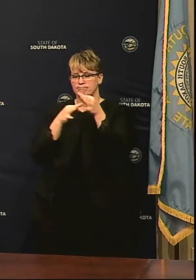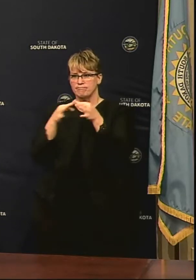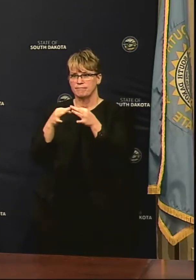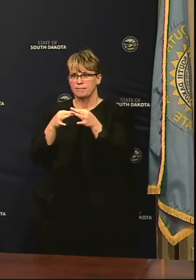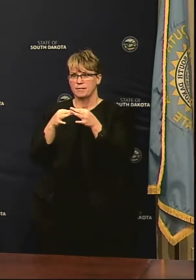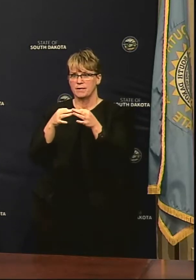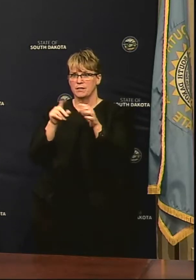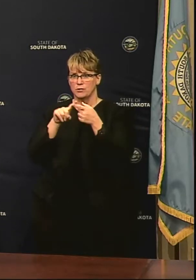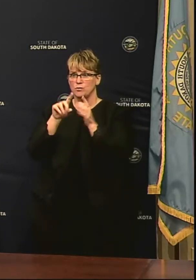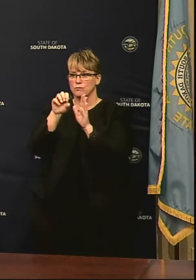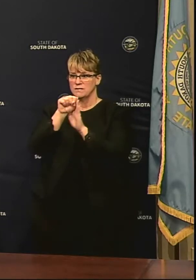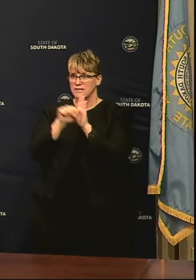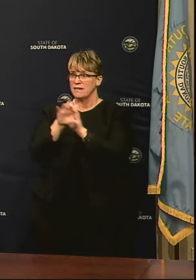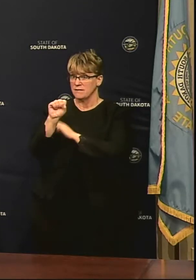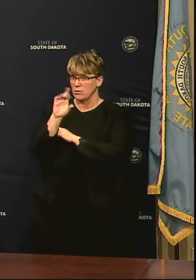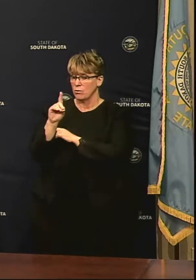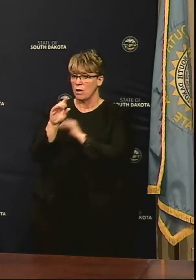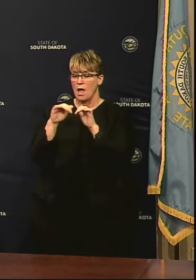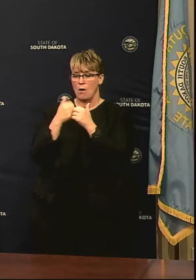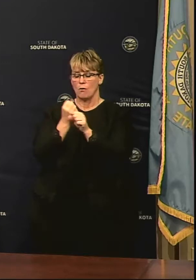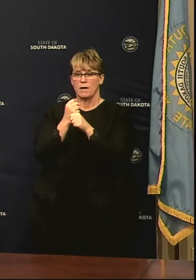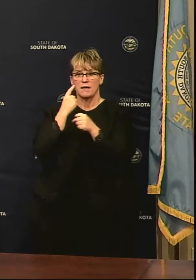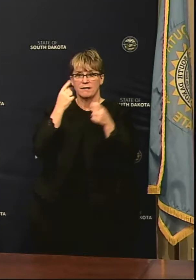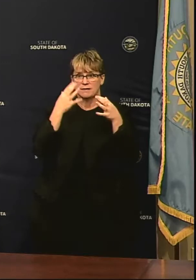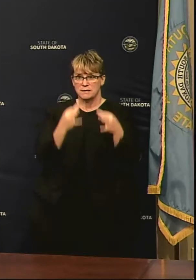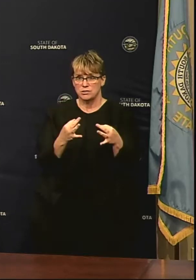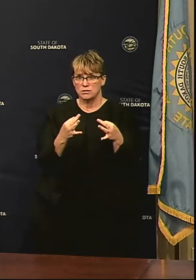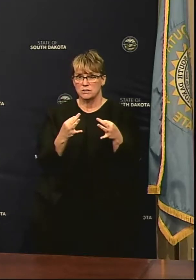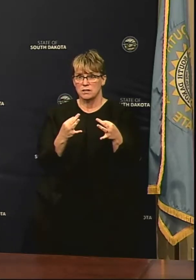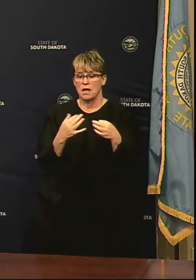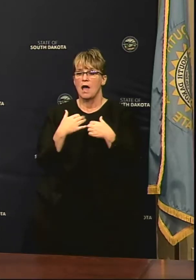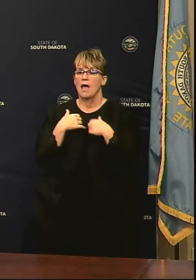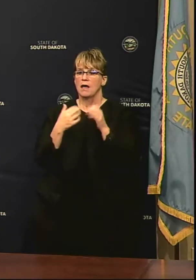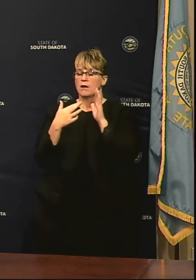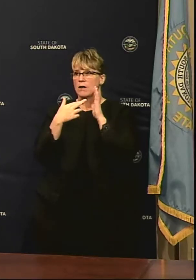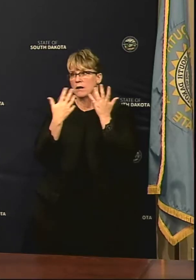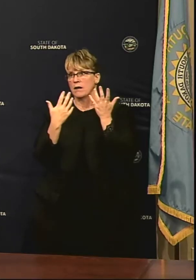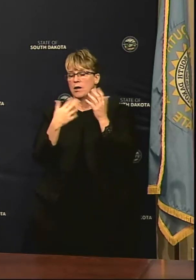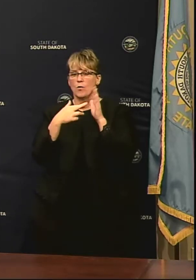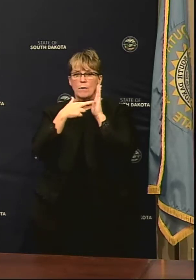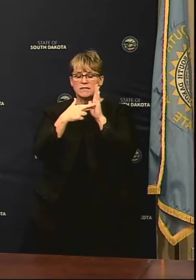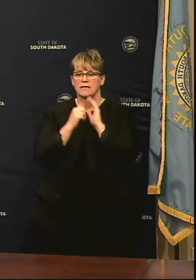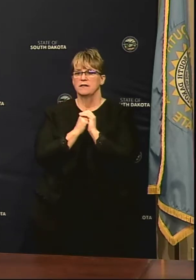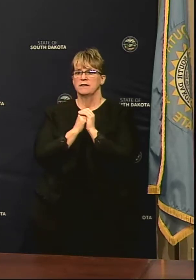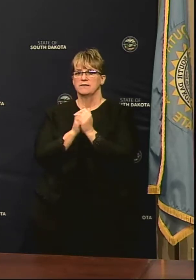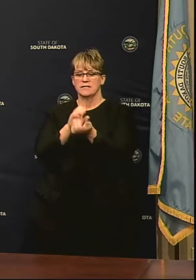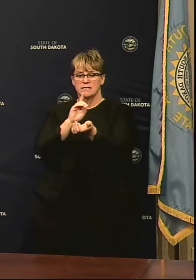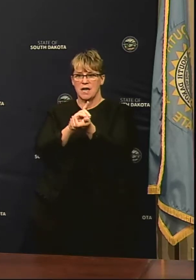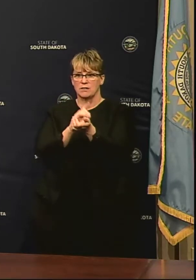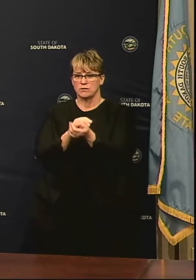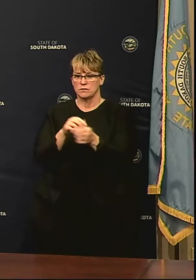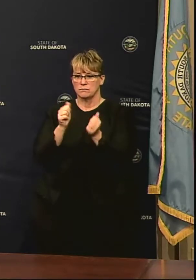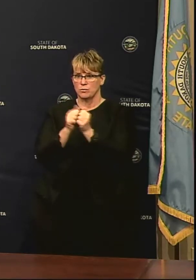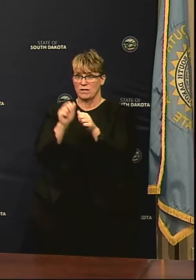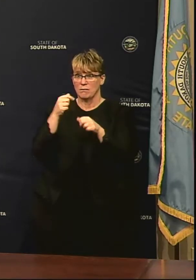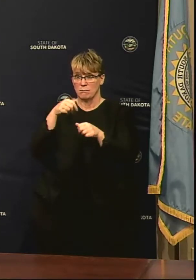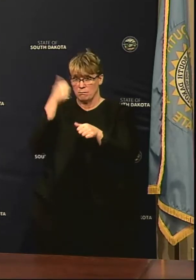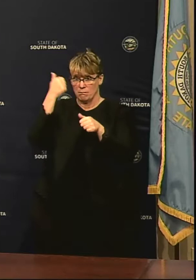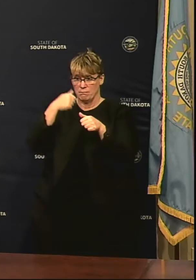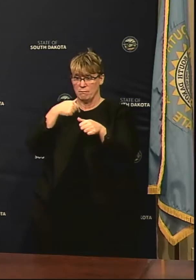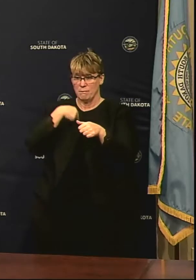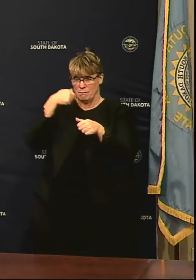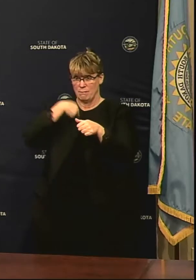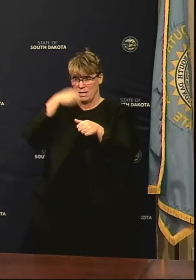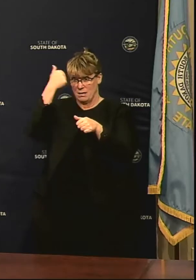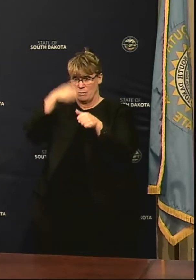state of South Dakota how we were making these decisions, I had representatives, doctors there with me that